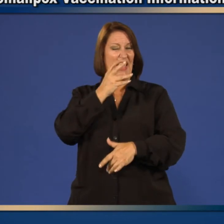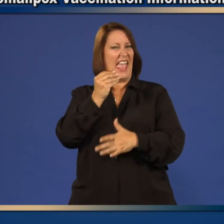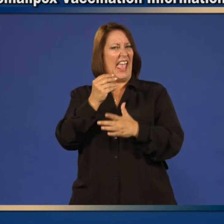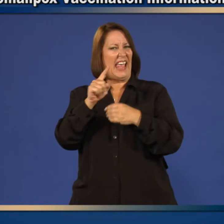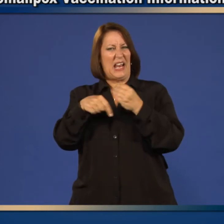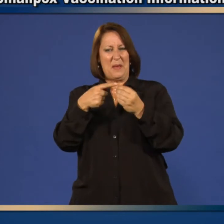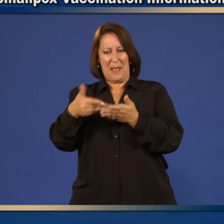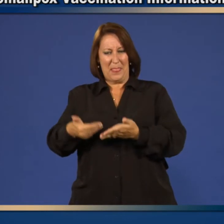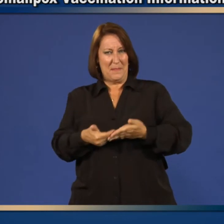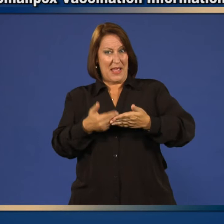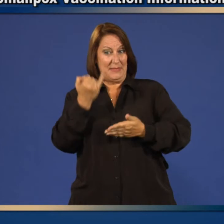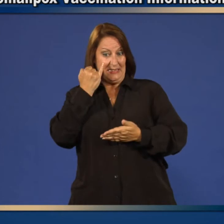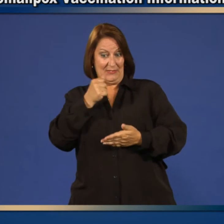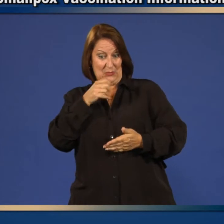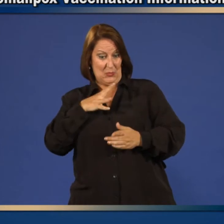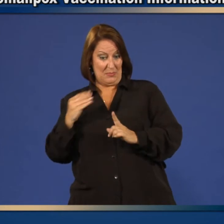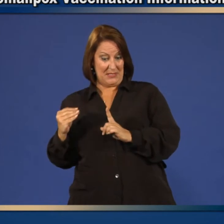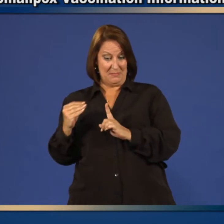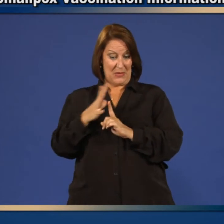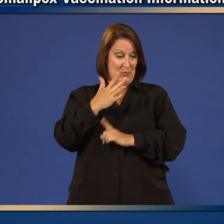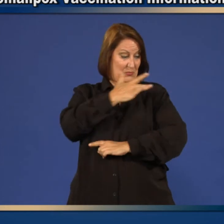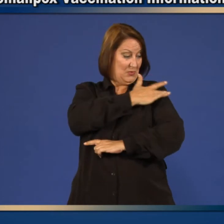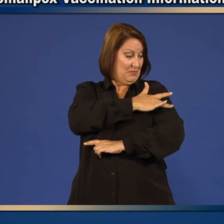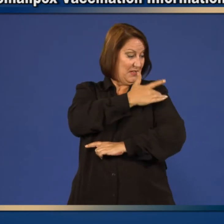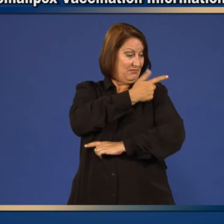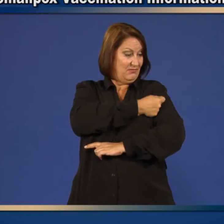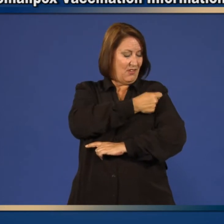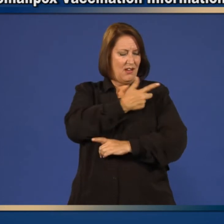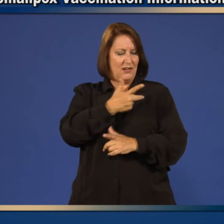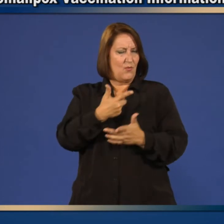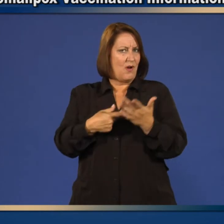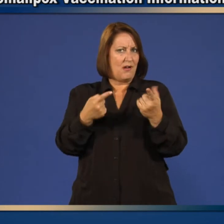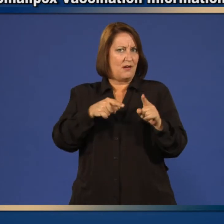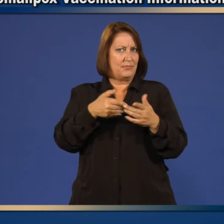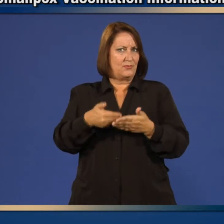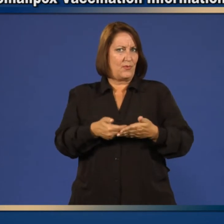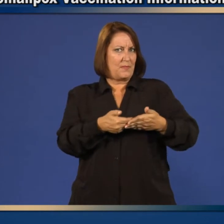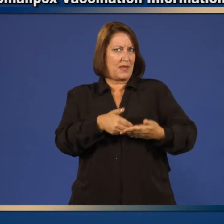what happens to their babies if pregnant women are exposed?